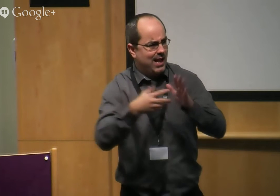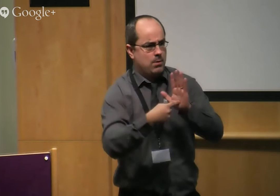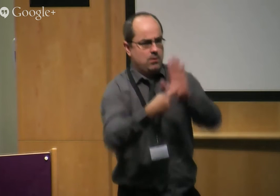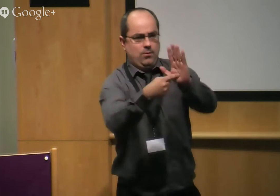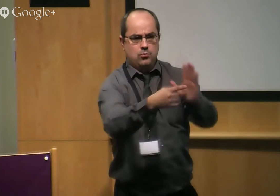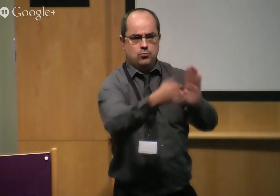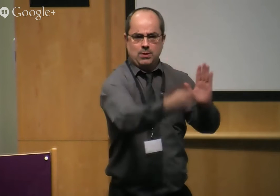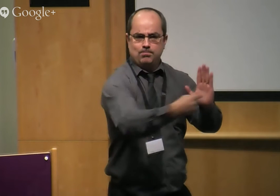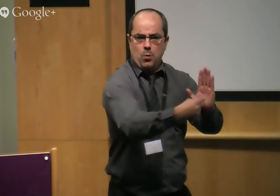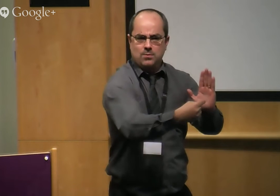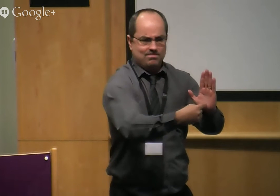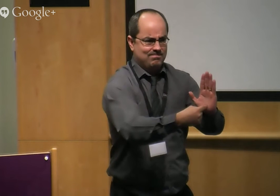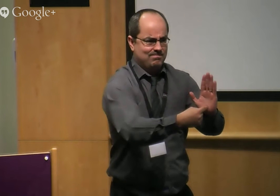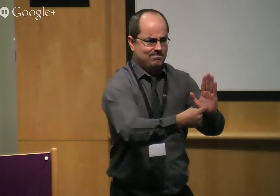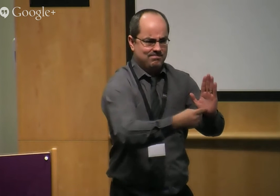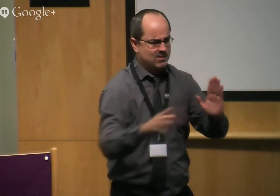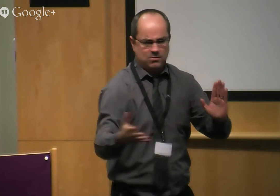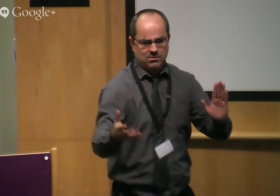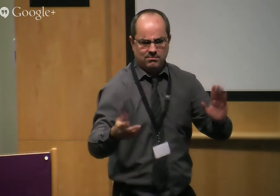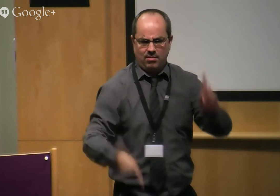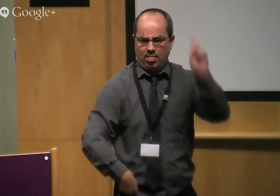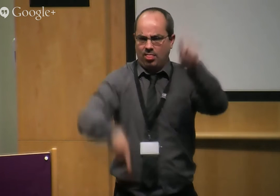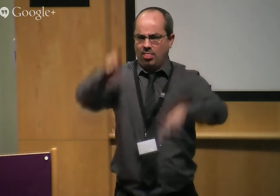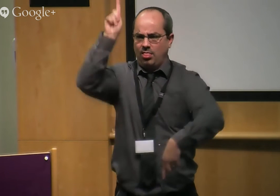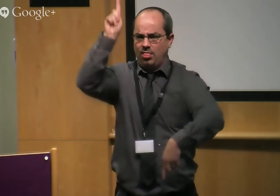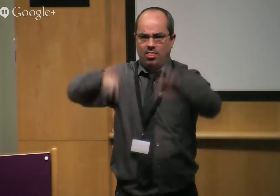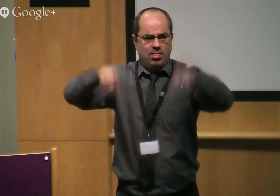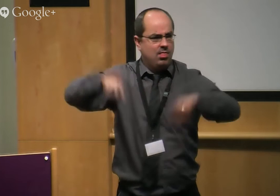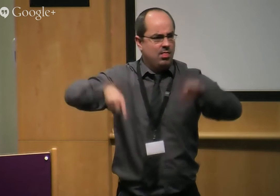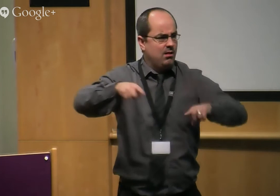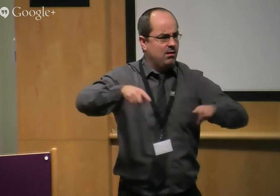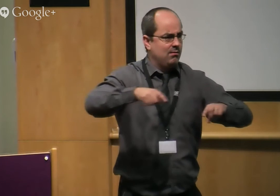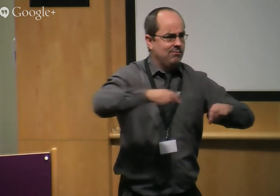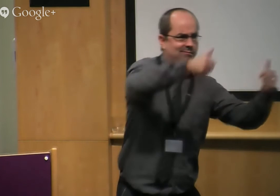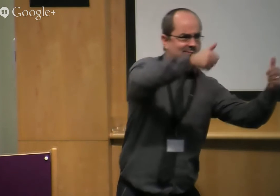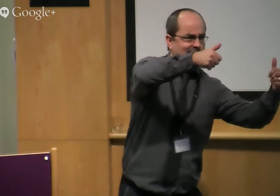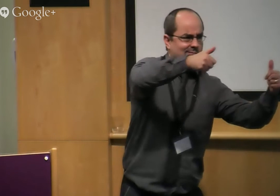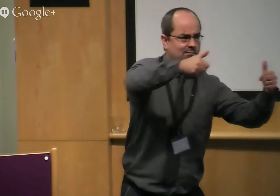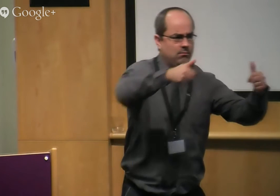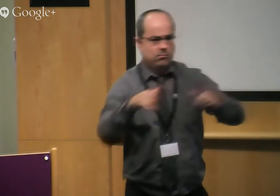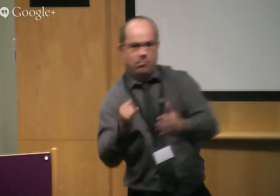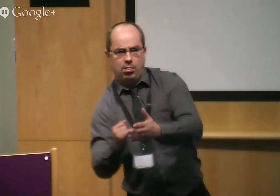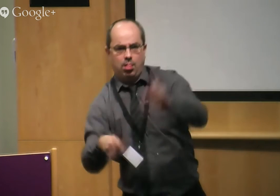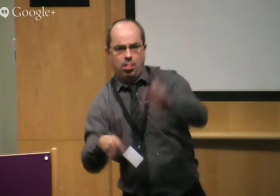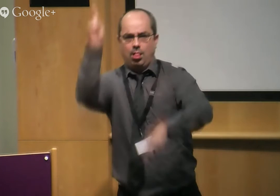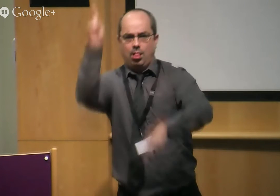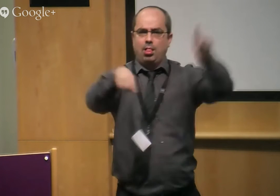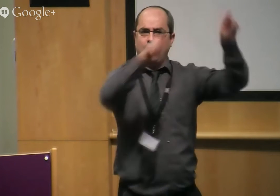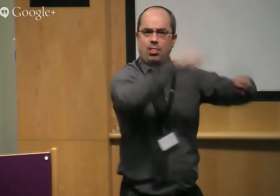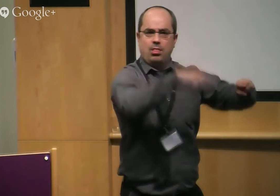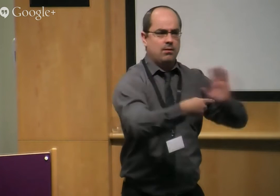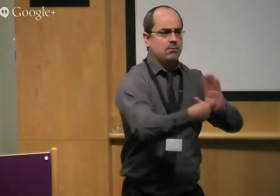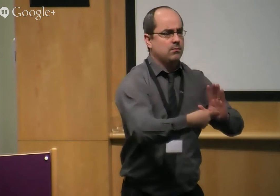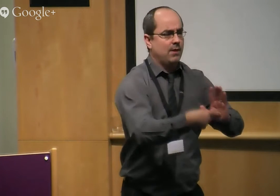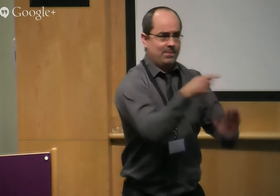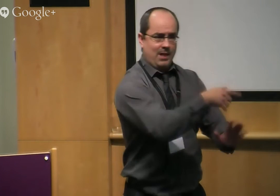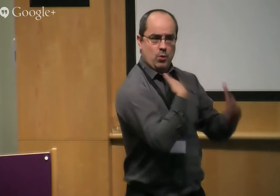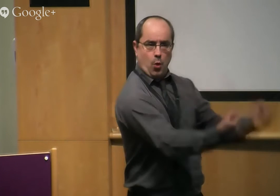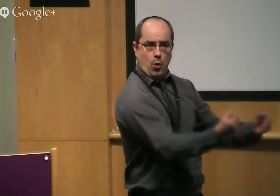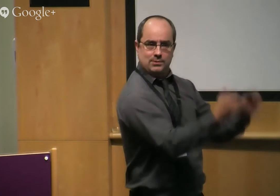health authorities, and we can show them our report that there is a huge disparity in the experiences